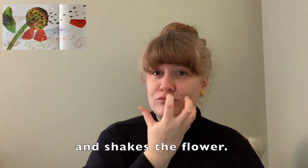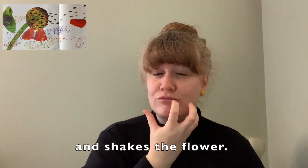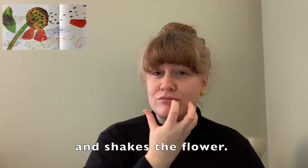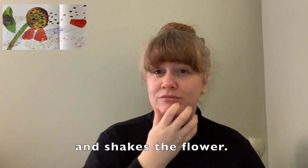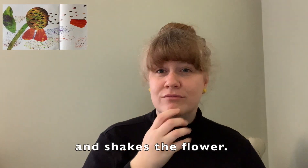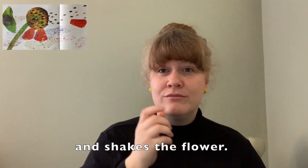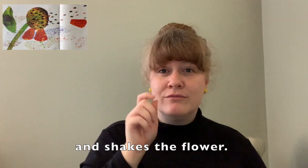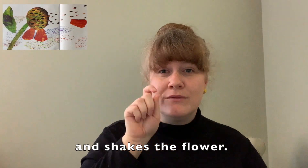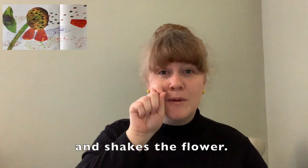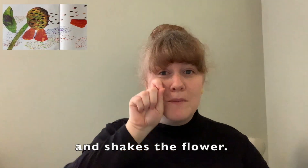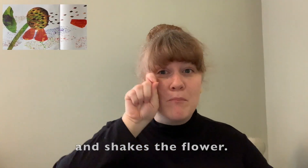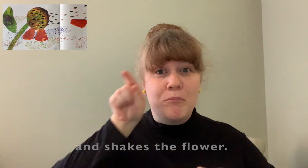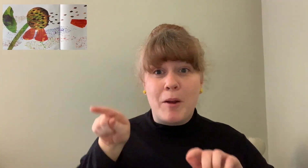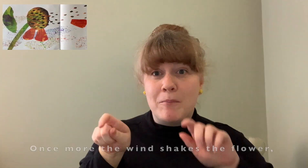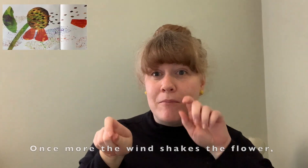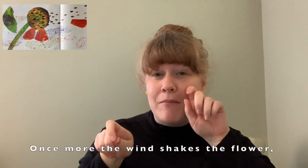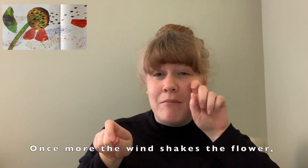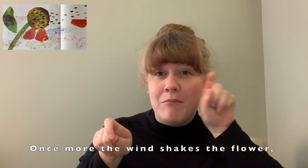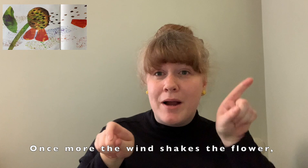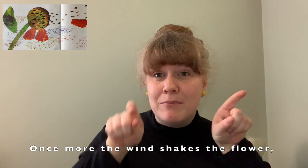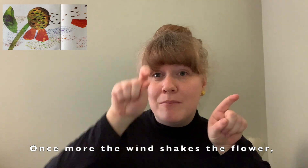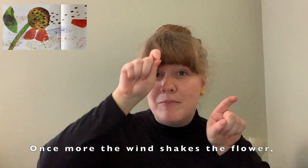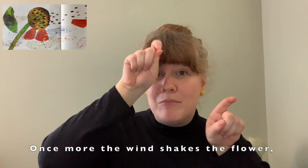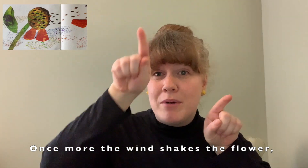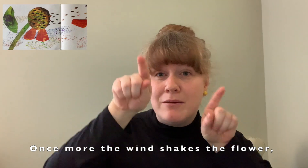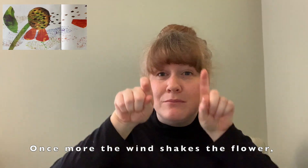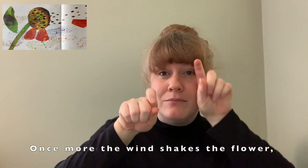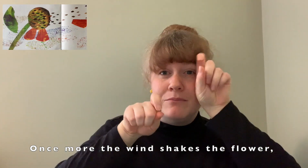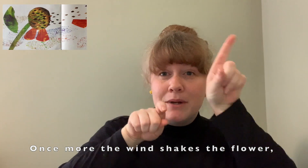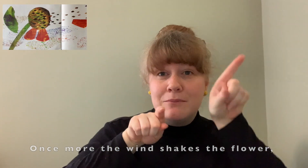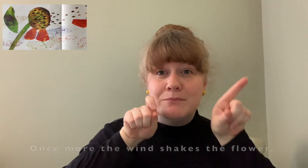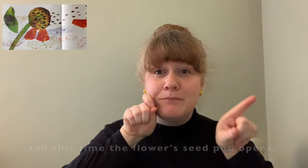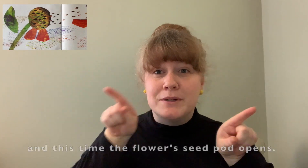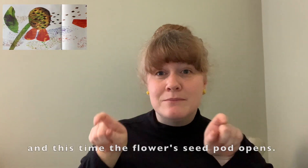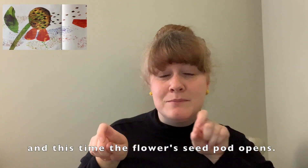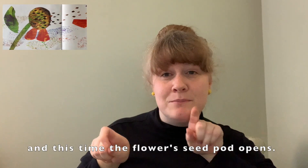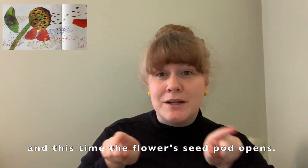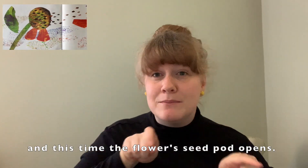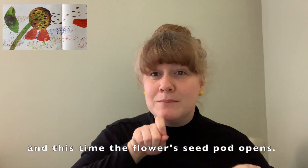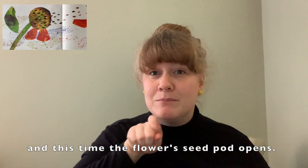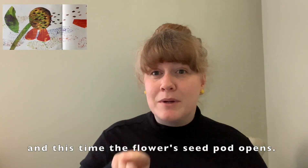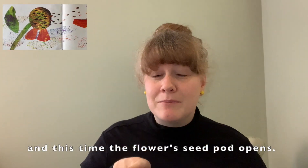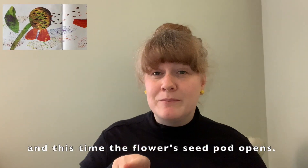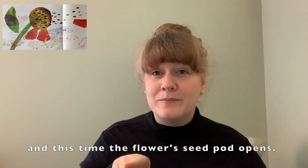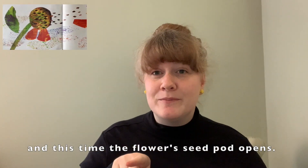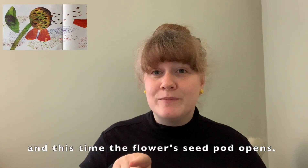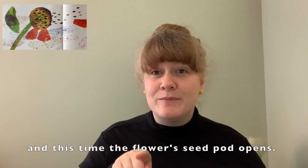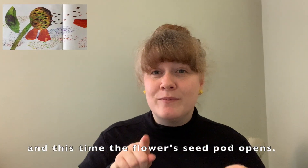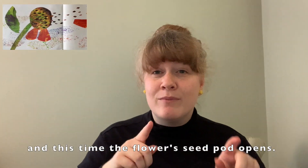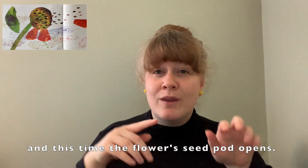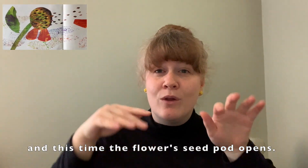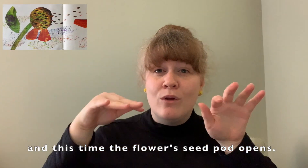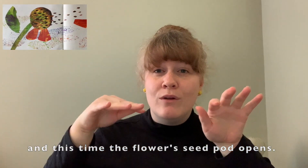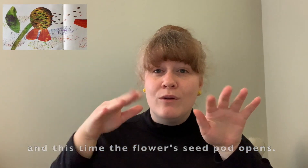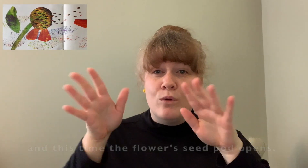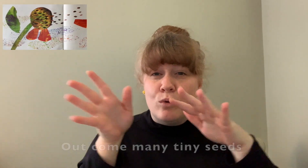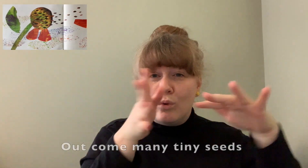flower. Once more the wind shakes the flower, and this time the flower's seed pod opens.